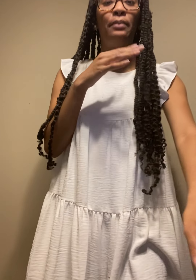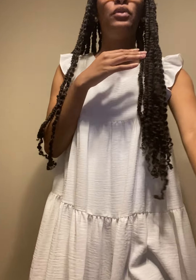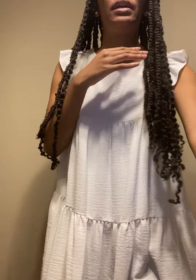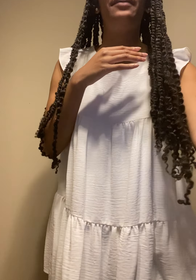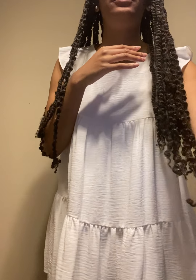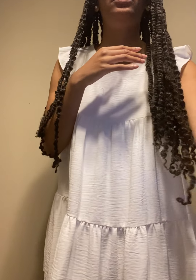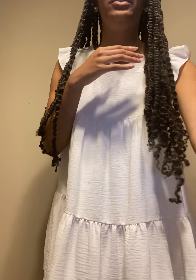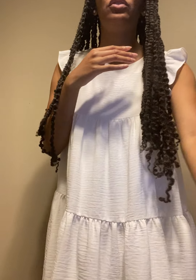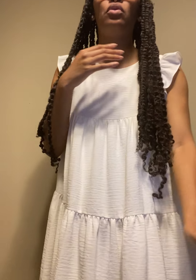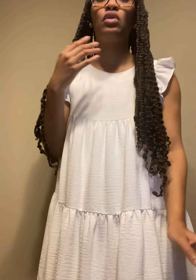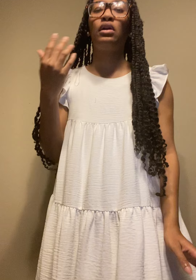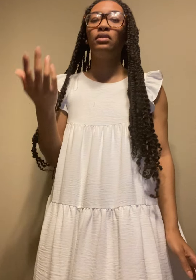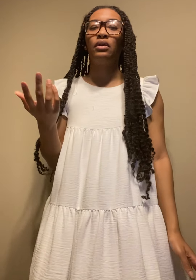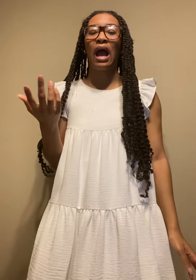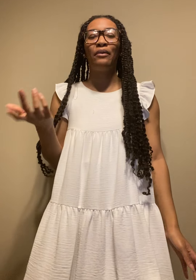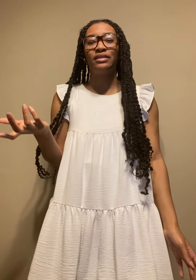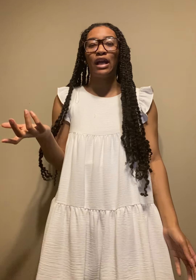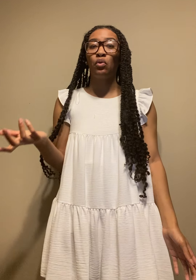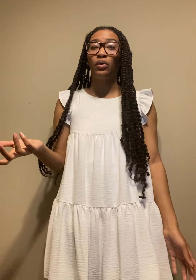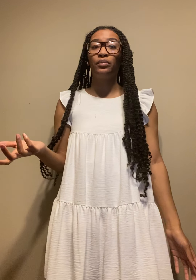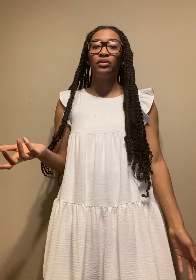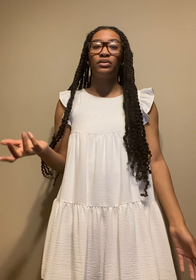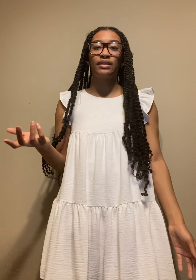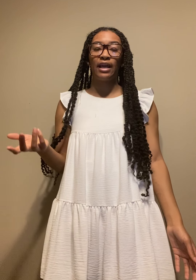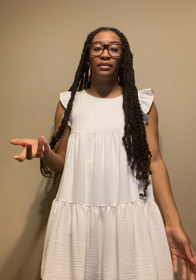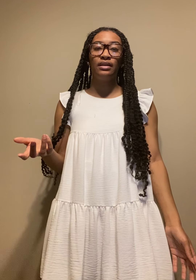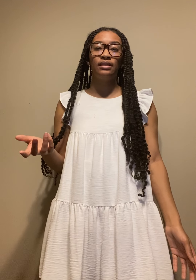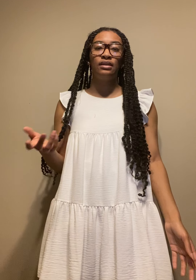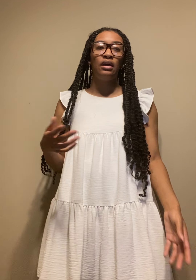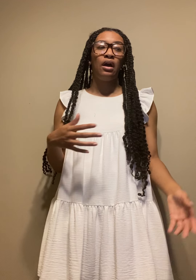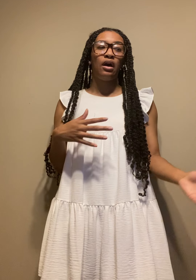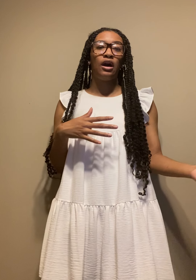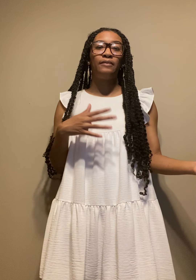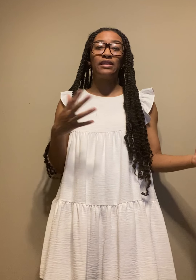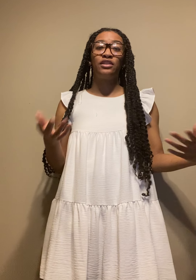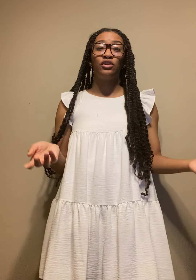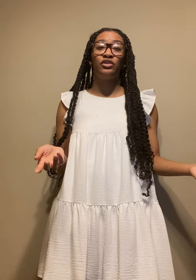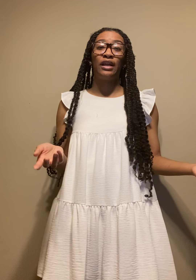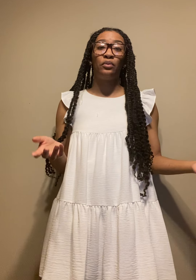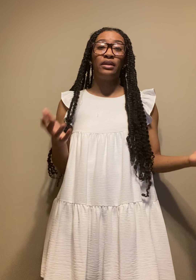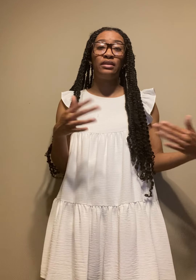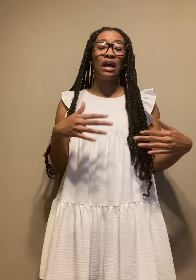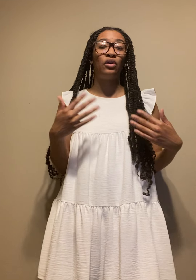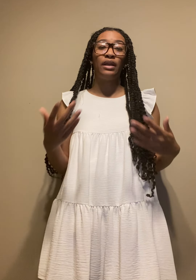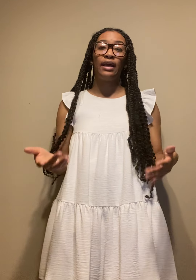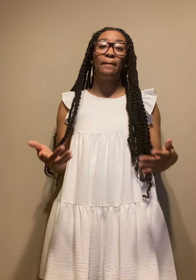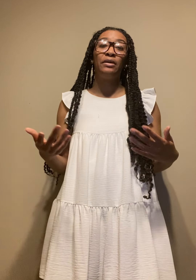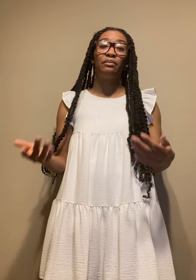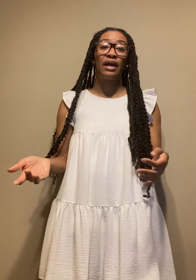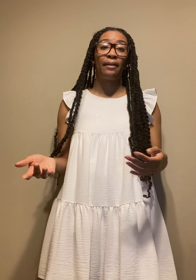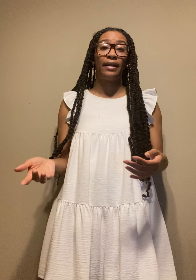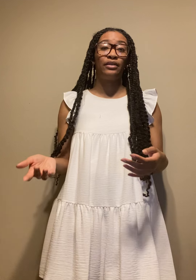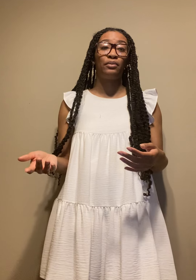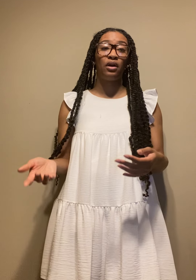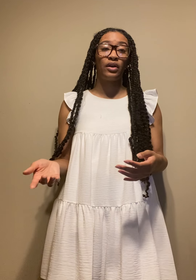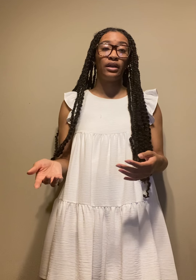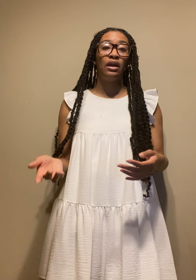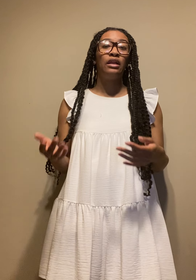most influential, or I would say quotable statements that's associated with not only him but the Black Panther Party. The